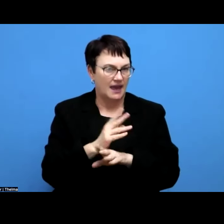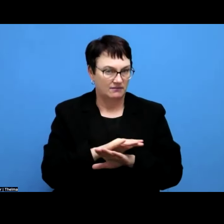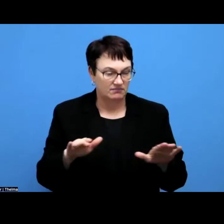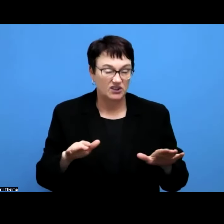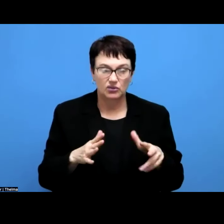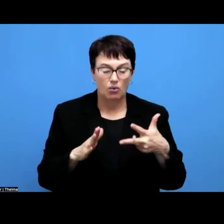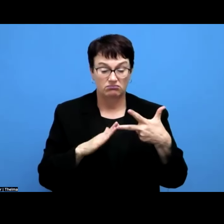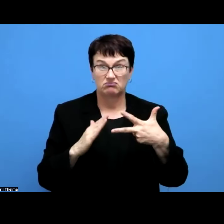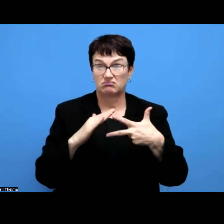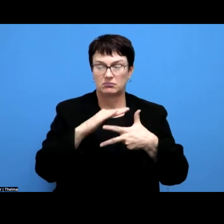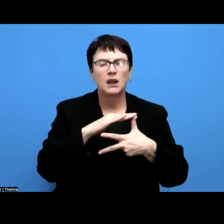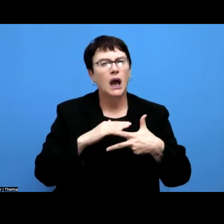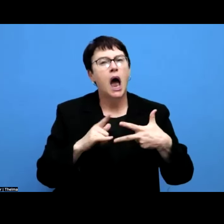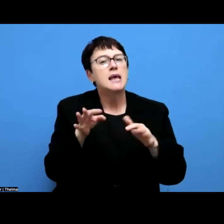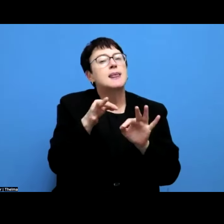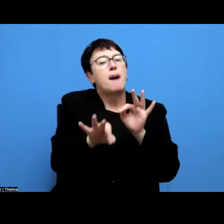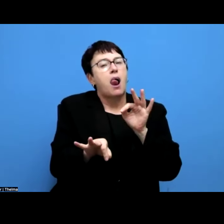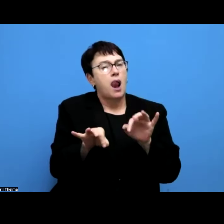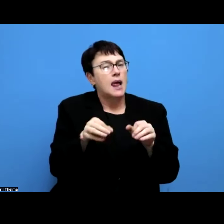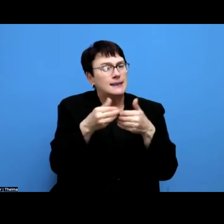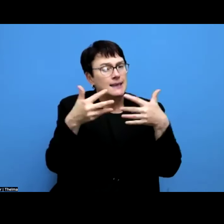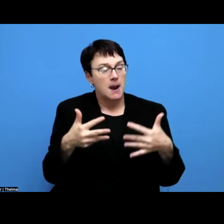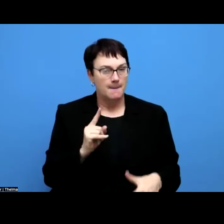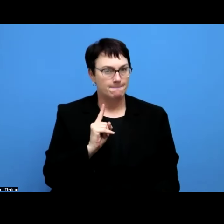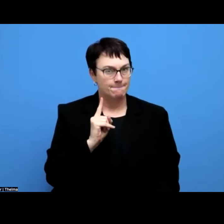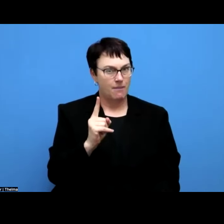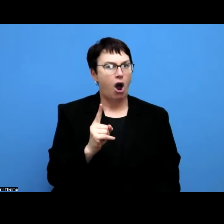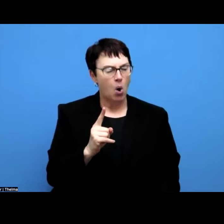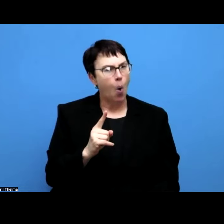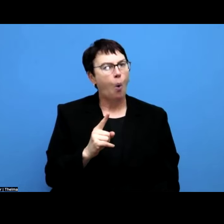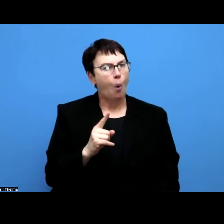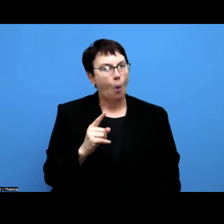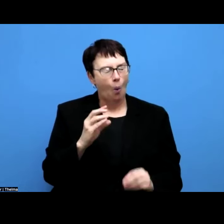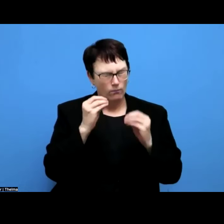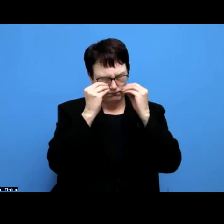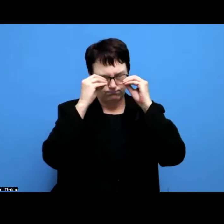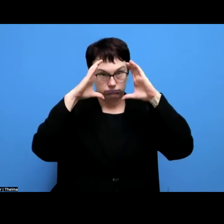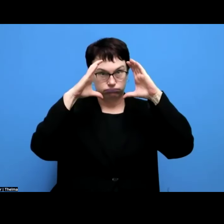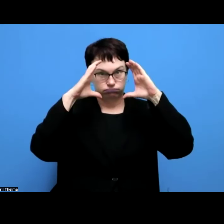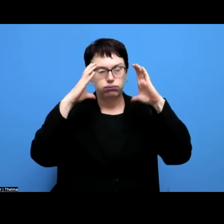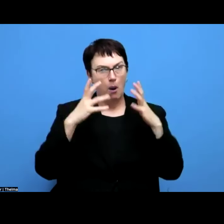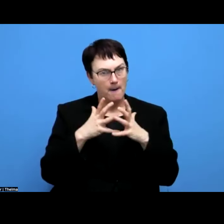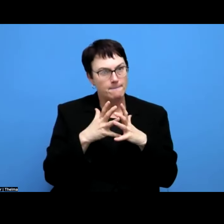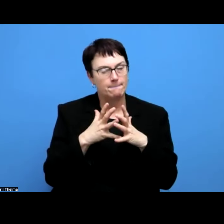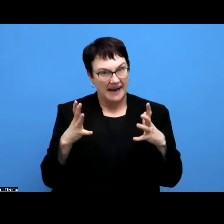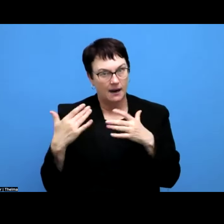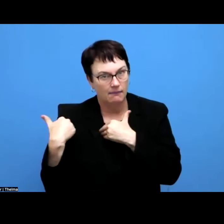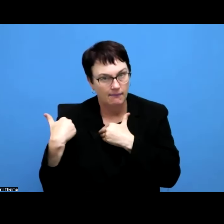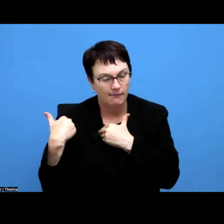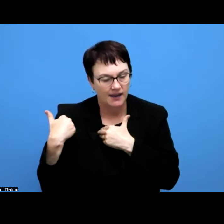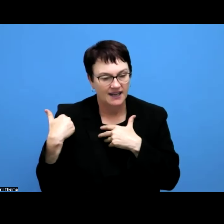ambitious. So no Kenyan should face financial ruin when seeking for healthcare